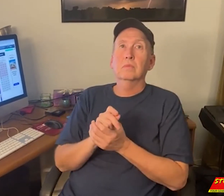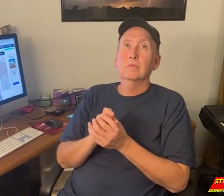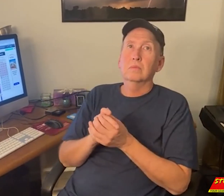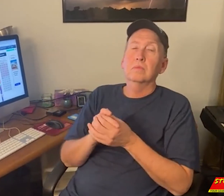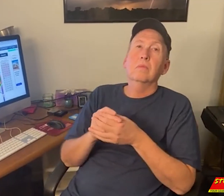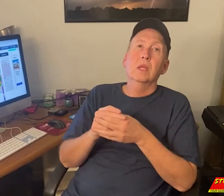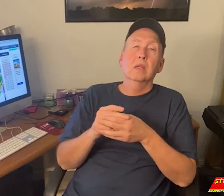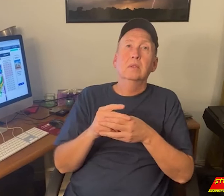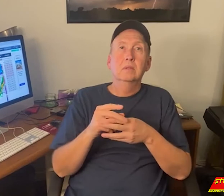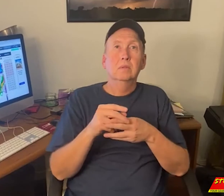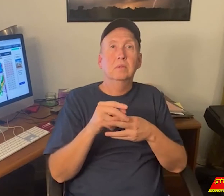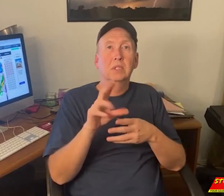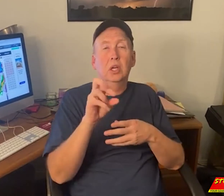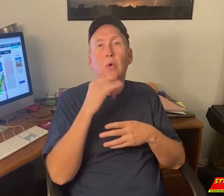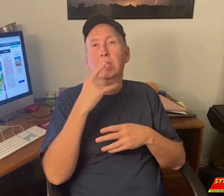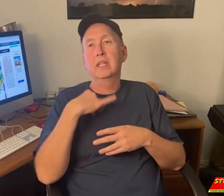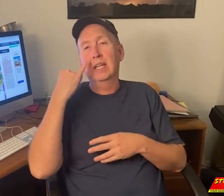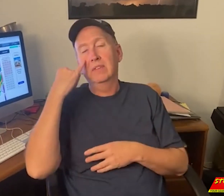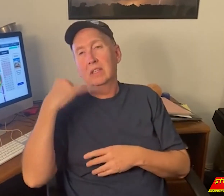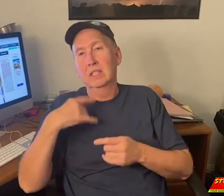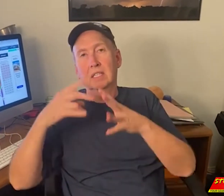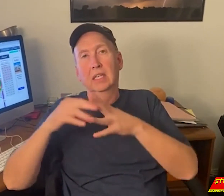sleet is covered by several inches of snow.